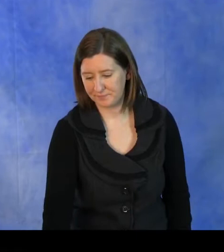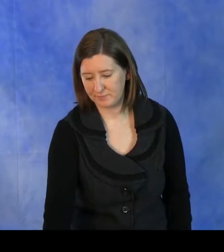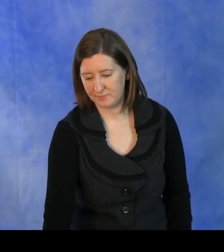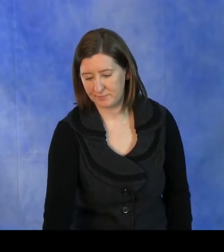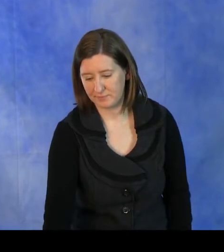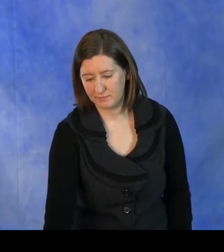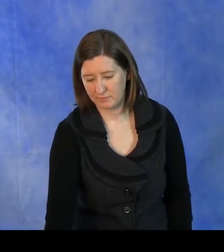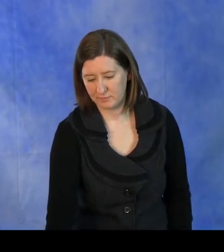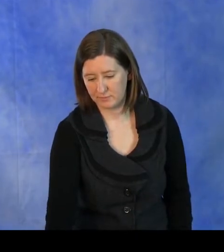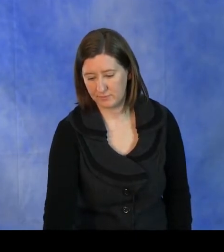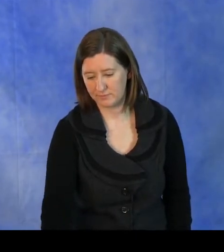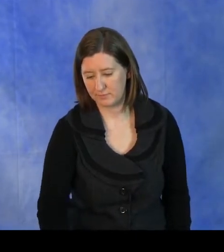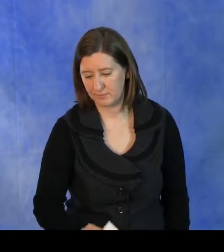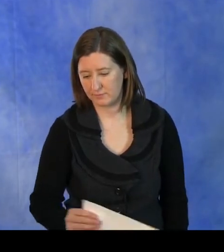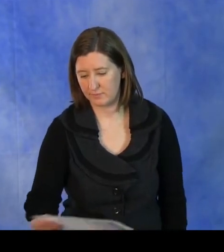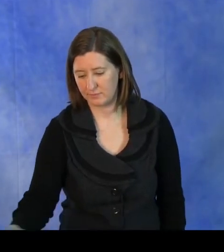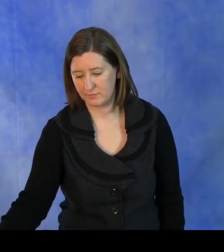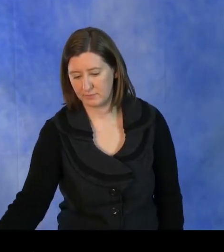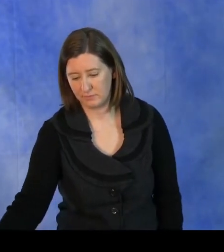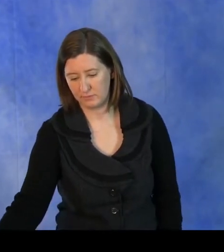to turn it in.